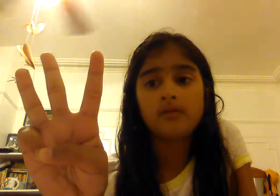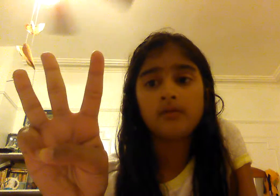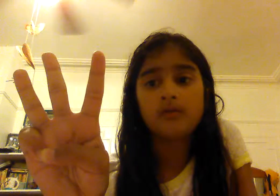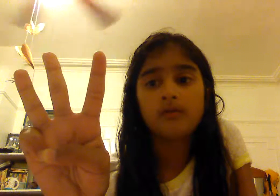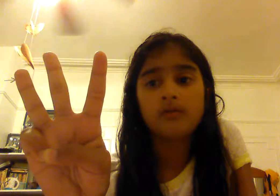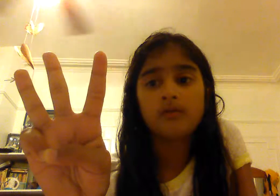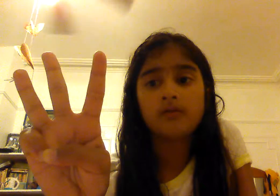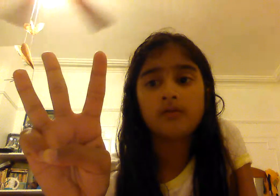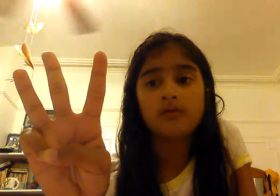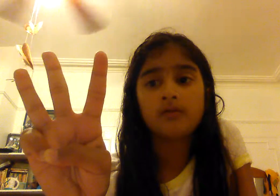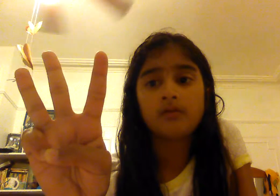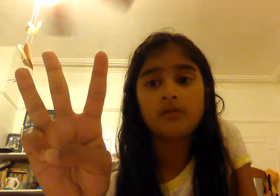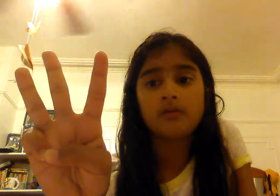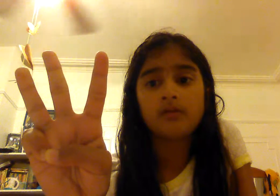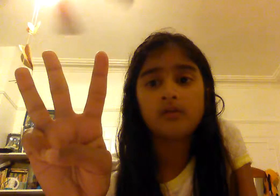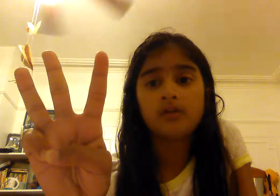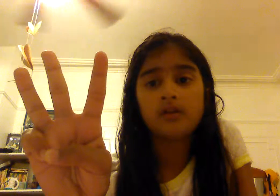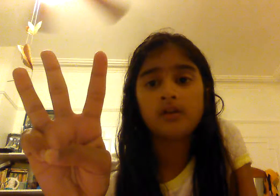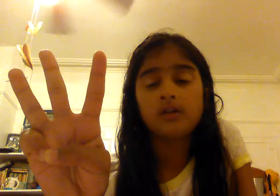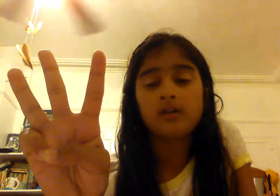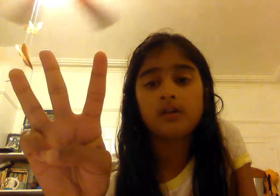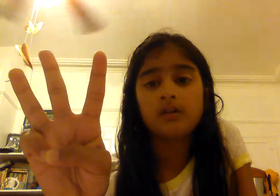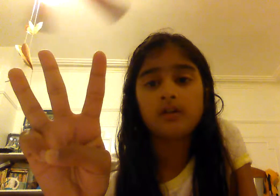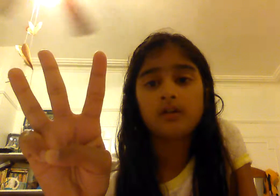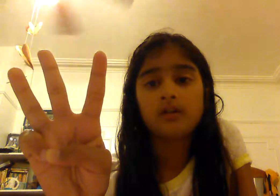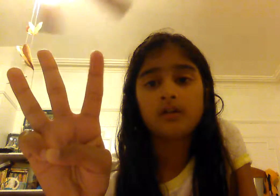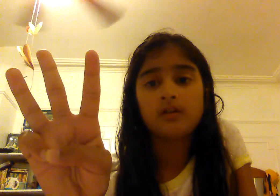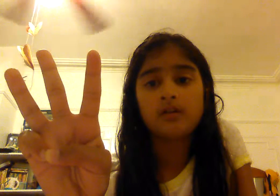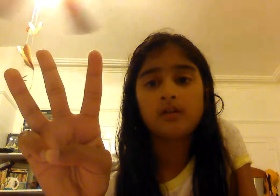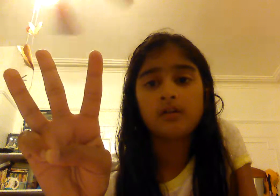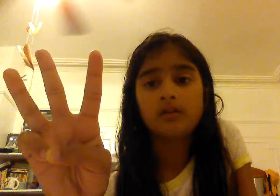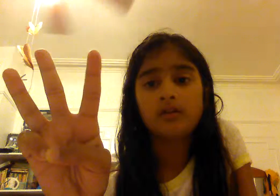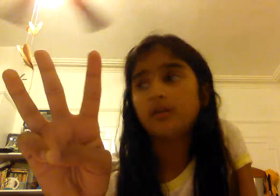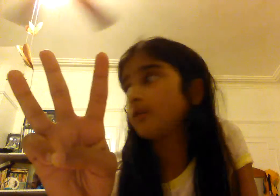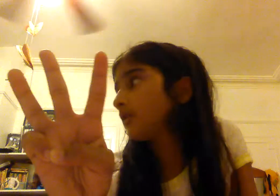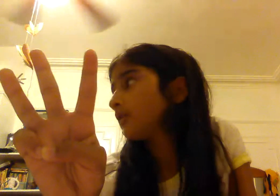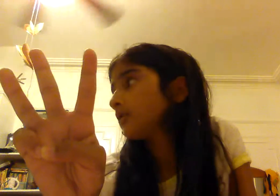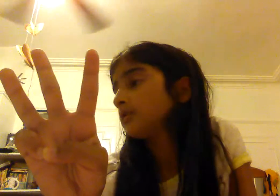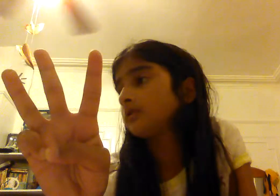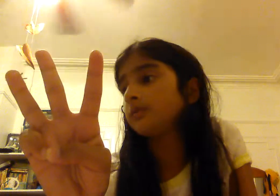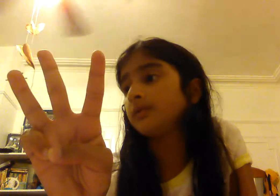W,